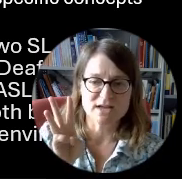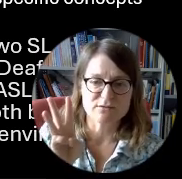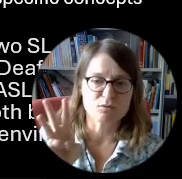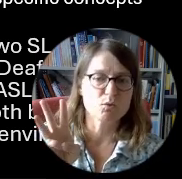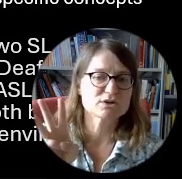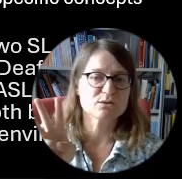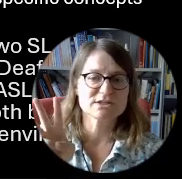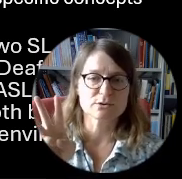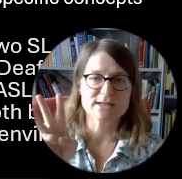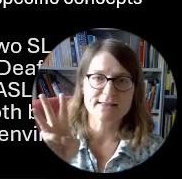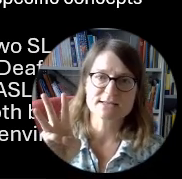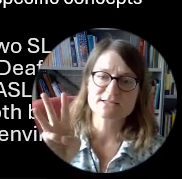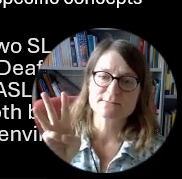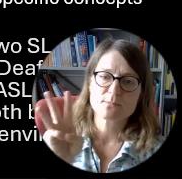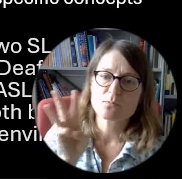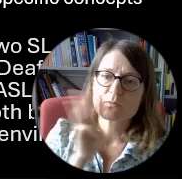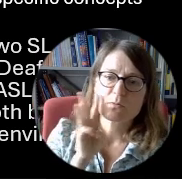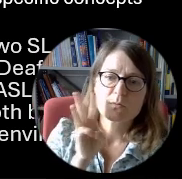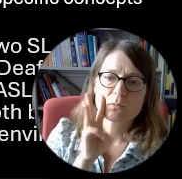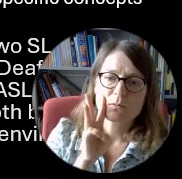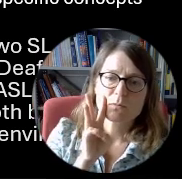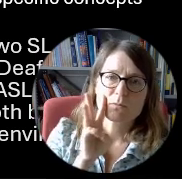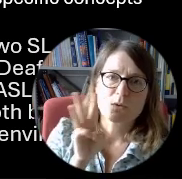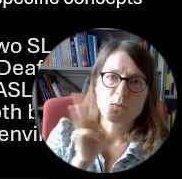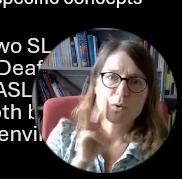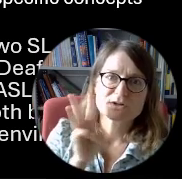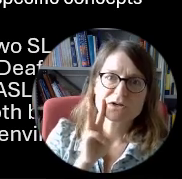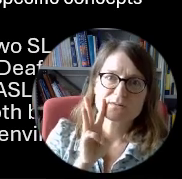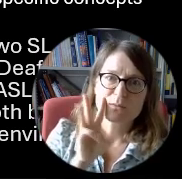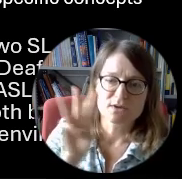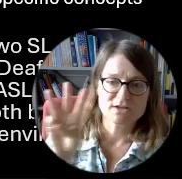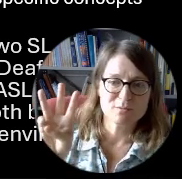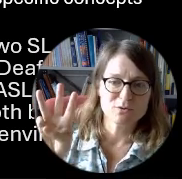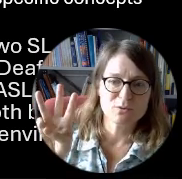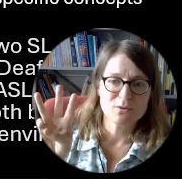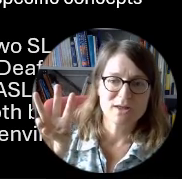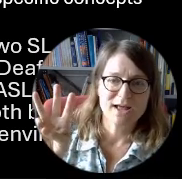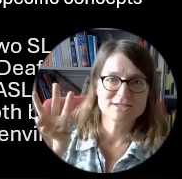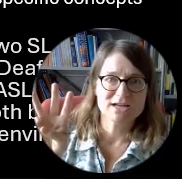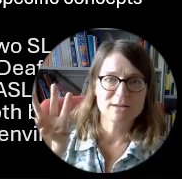the sign for water, which looks like this, water with a W hand shape,